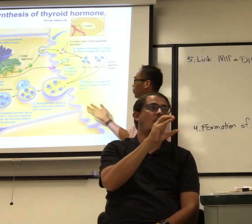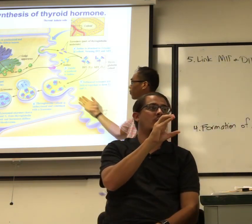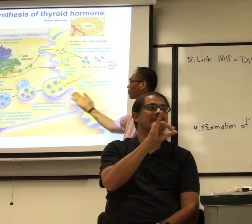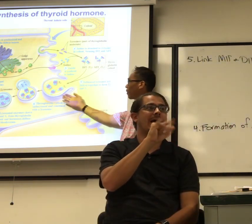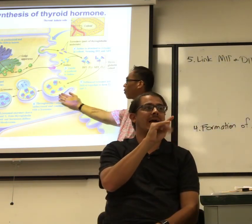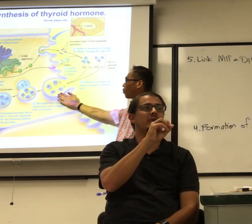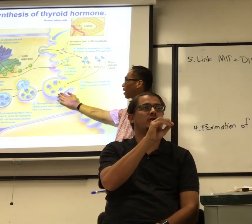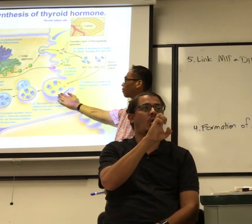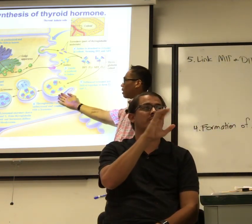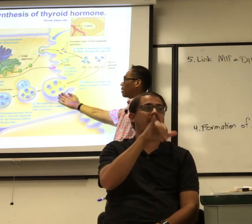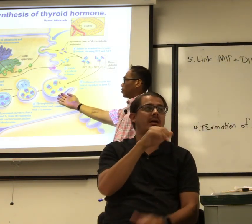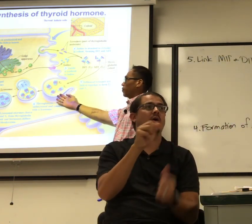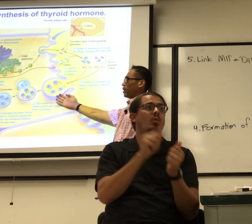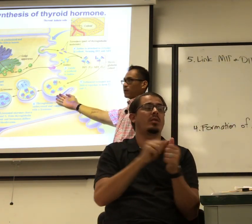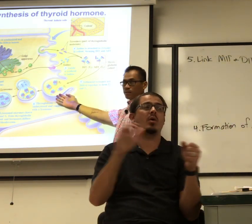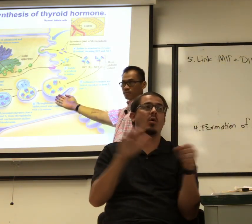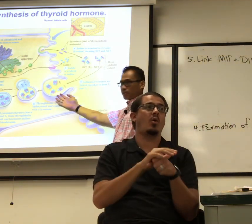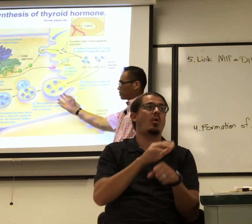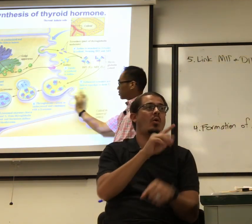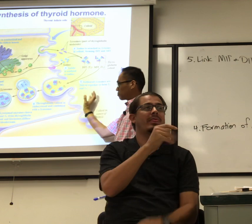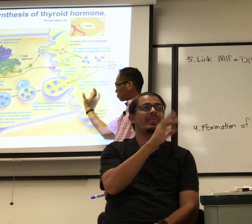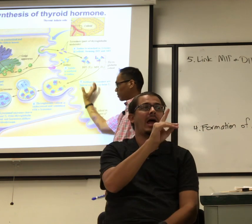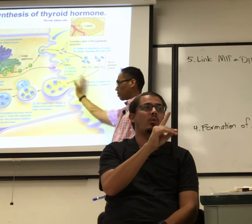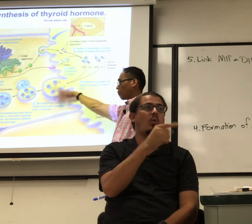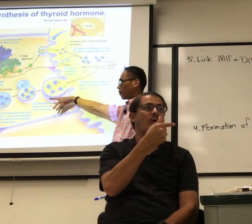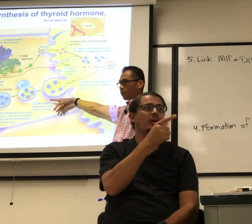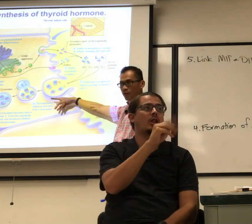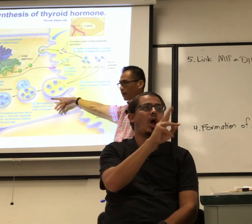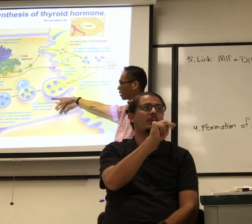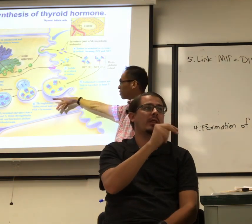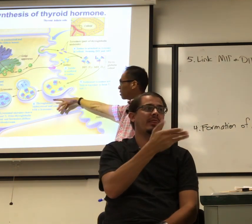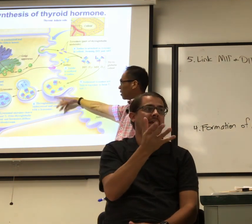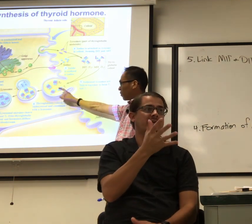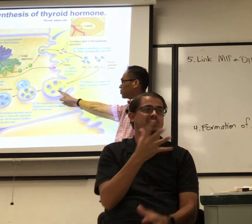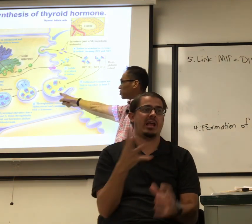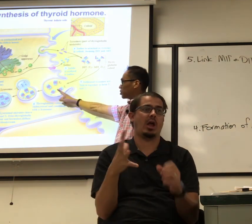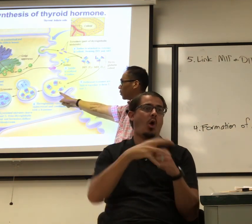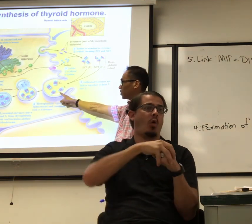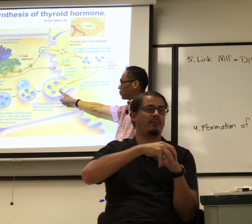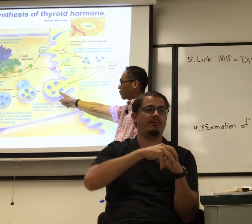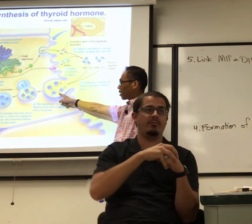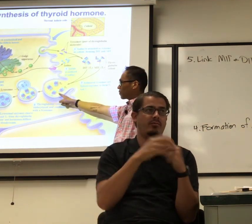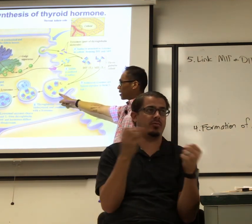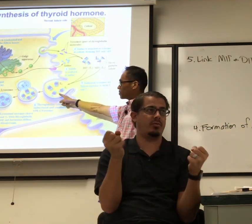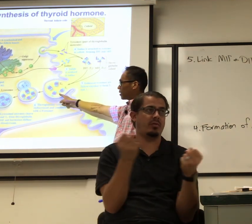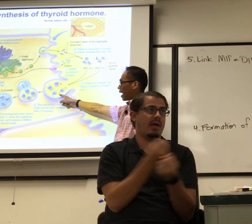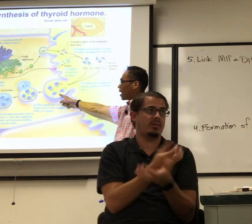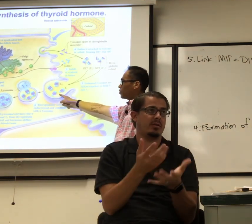Yeah, then you can just, you're good to go. Now basically you endocytose that with the whole thyroglobulin